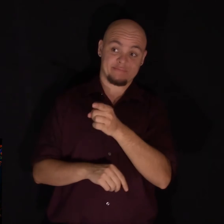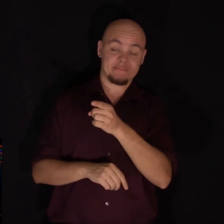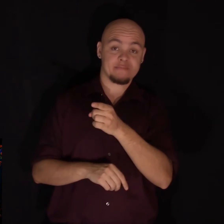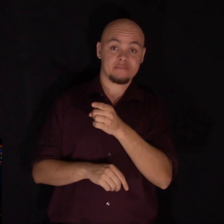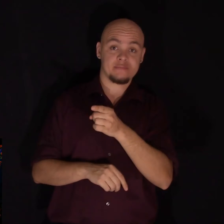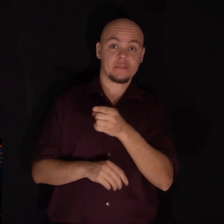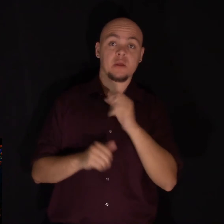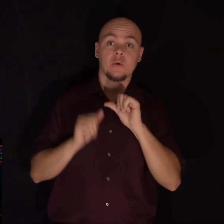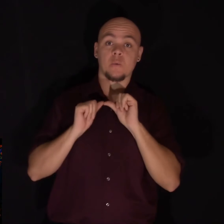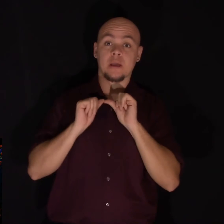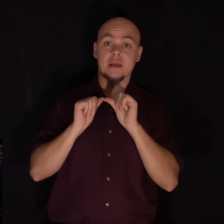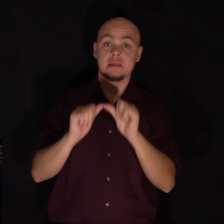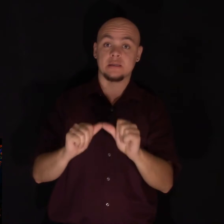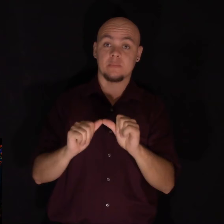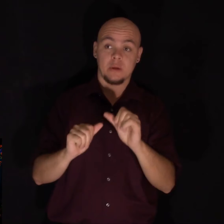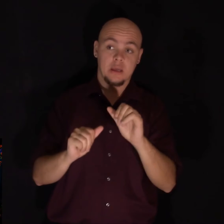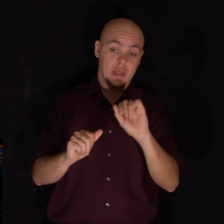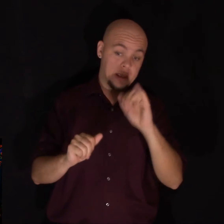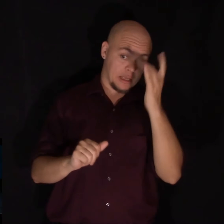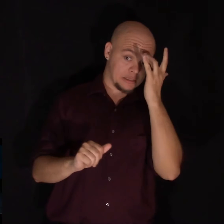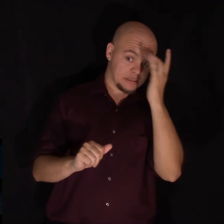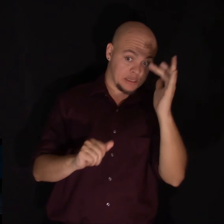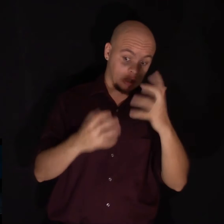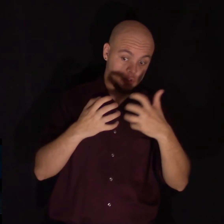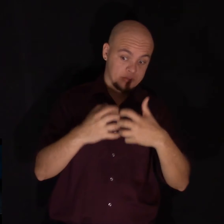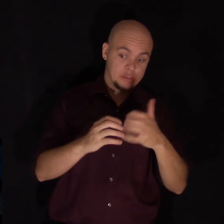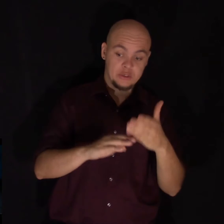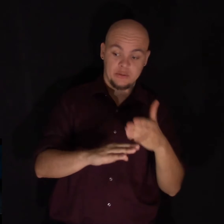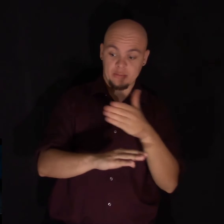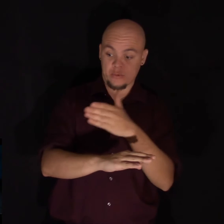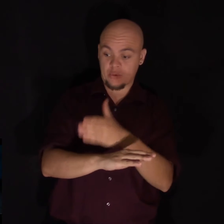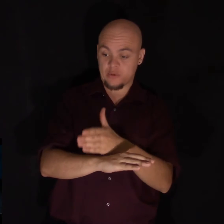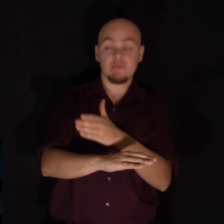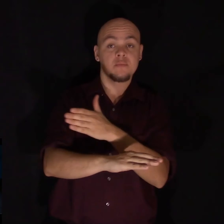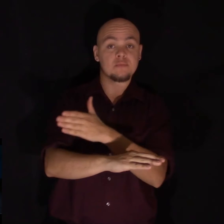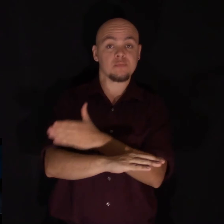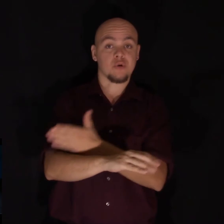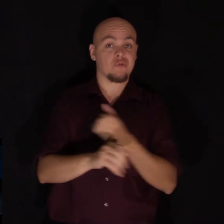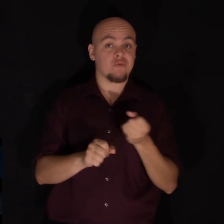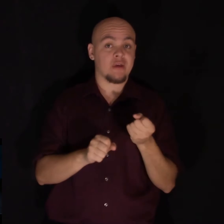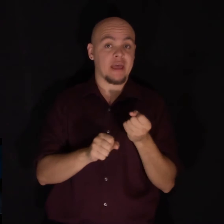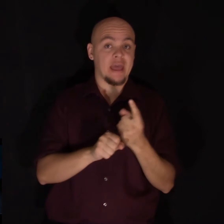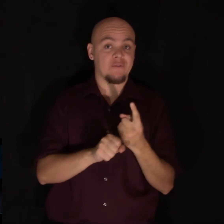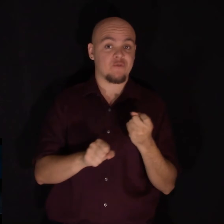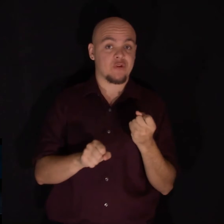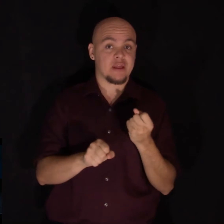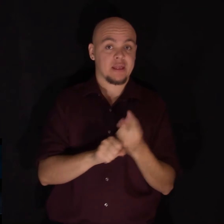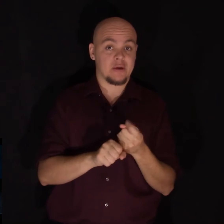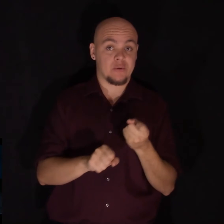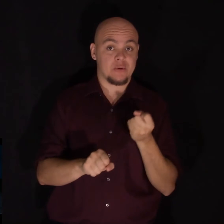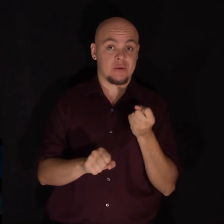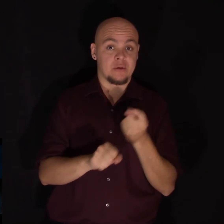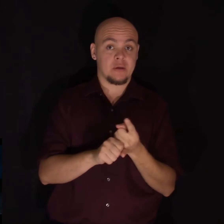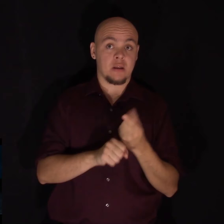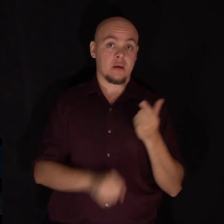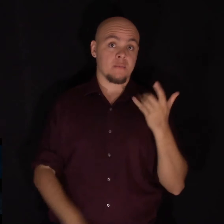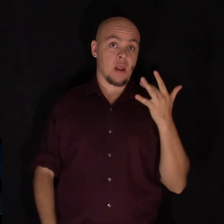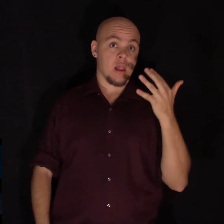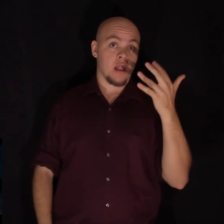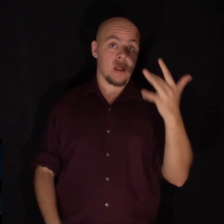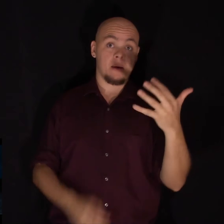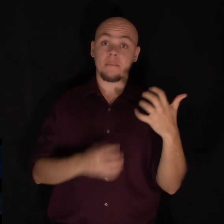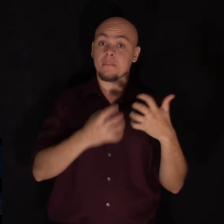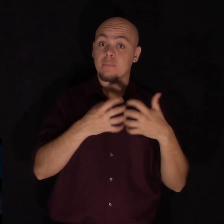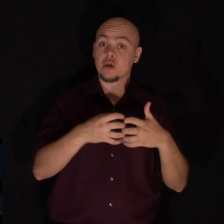that we continue to improve our intelligent machines year after year after year. And at a certain point, we will build machines